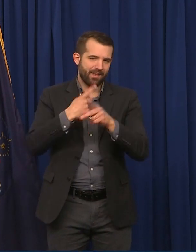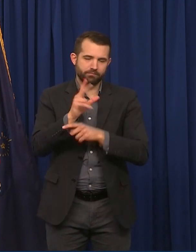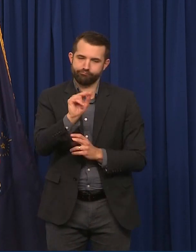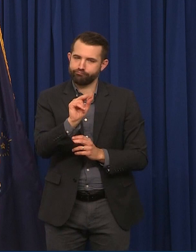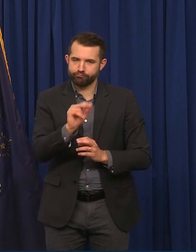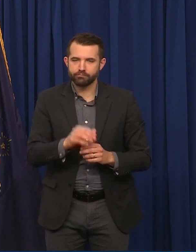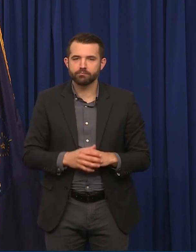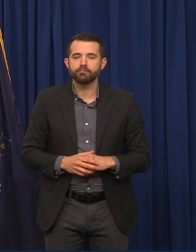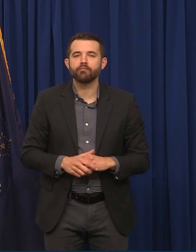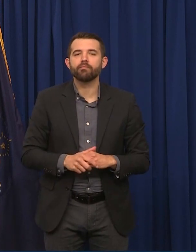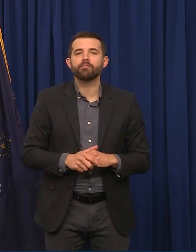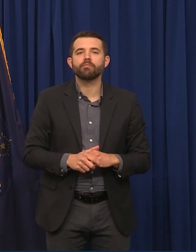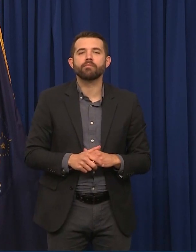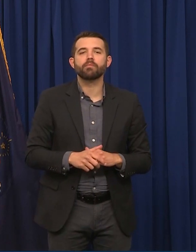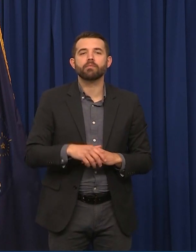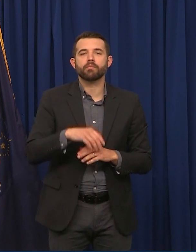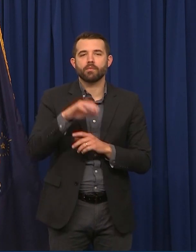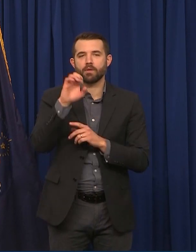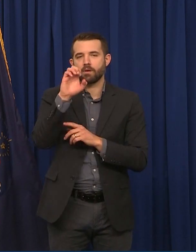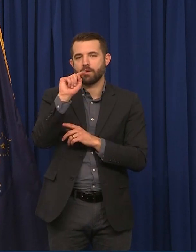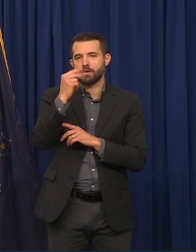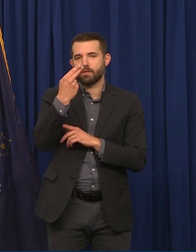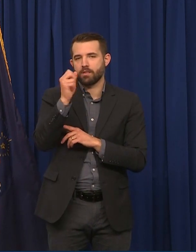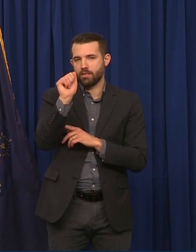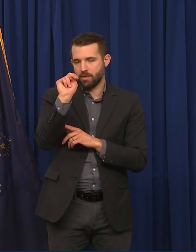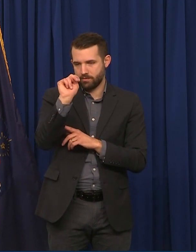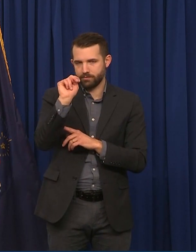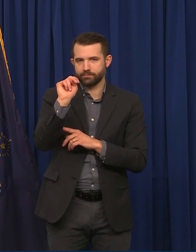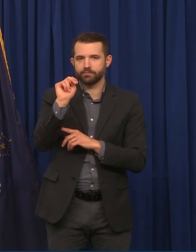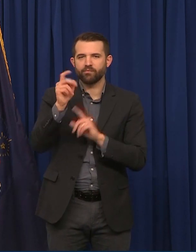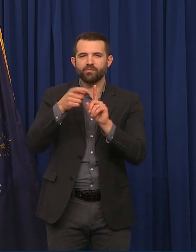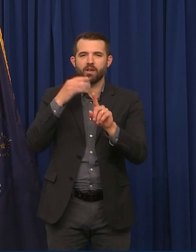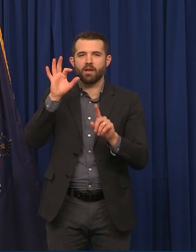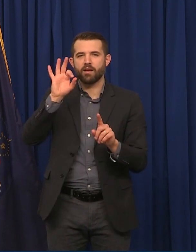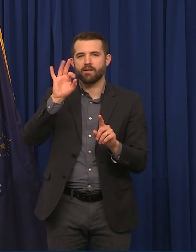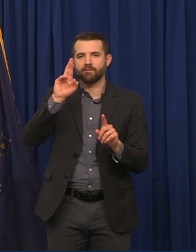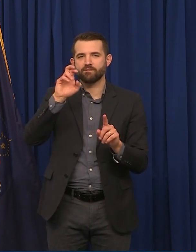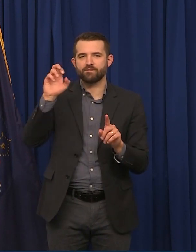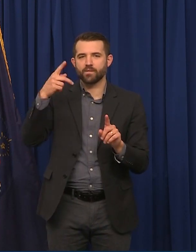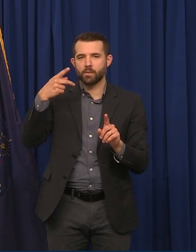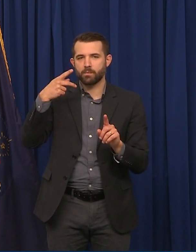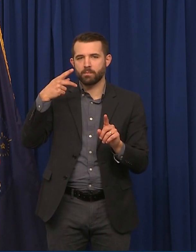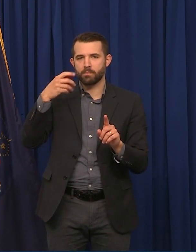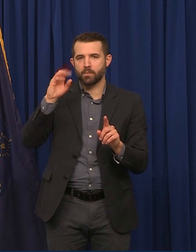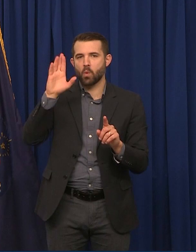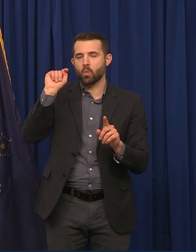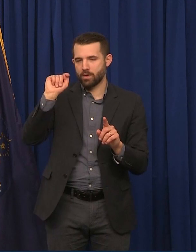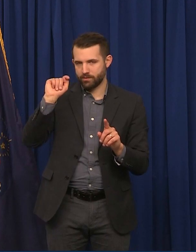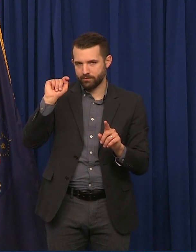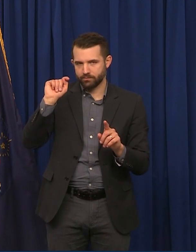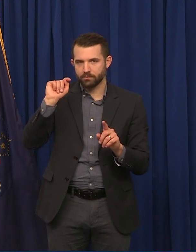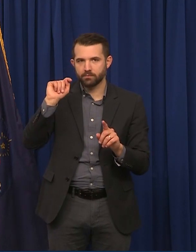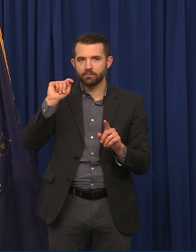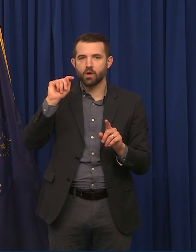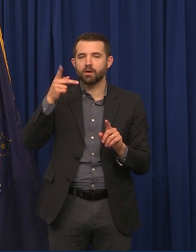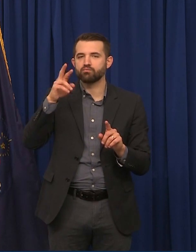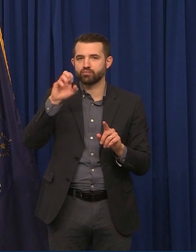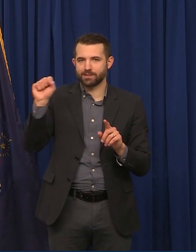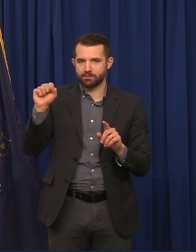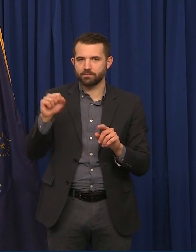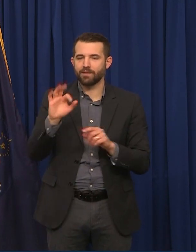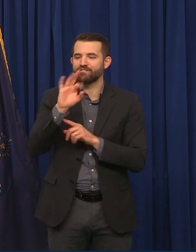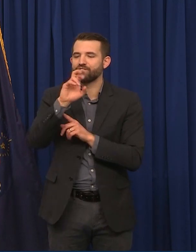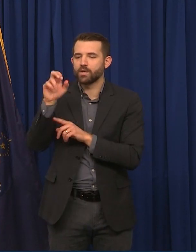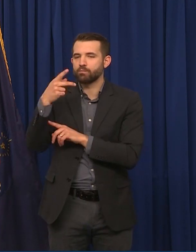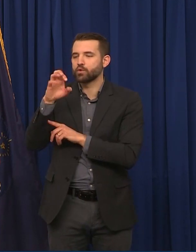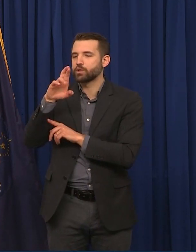Ethan Andrews from the Free Press. Good morning, Dr. Shah. Can you give an update about COVID-19 testing at Department of